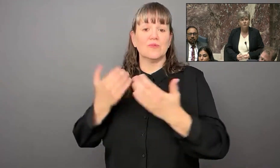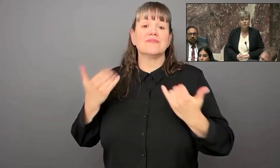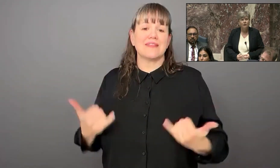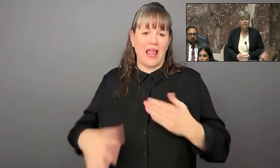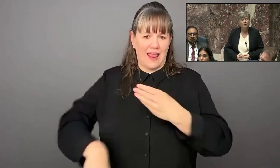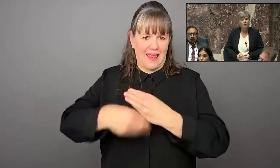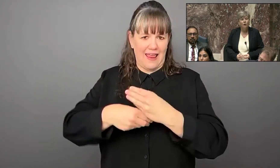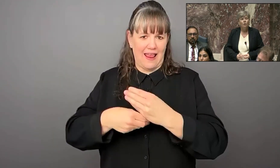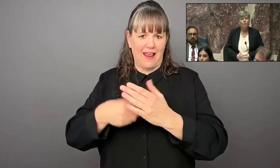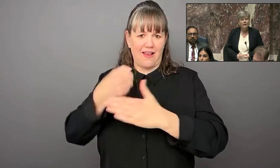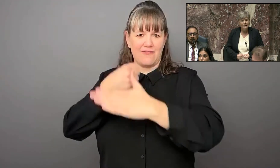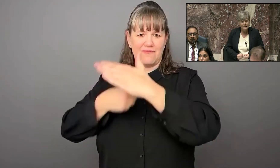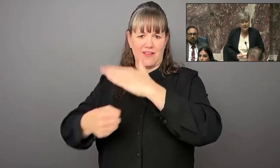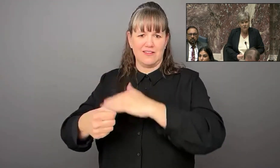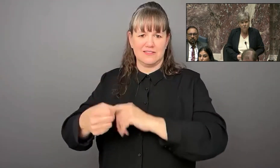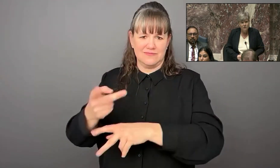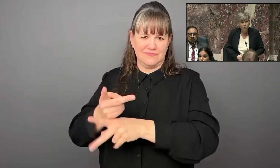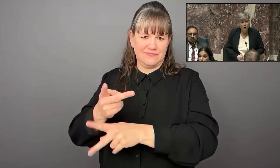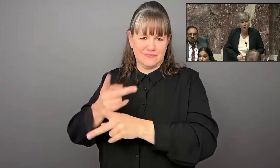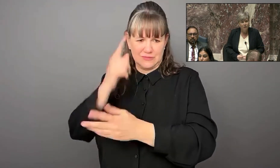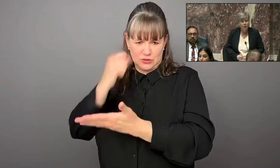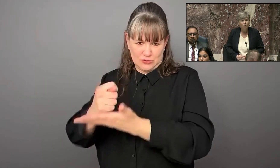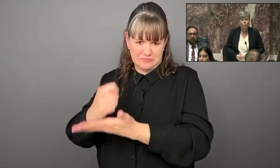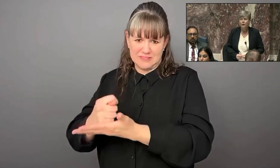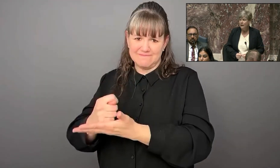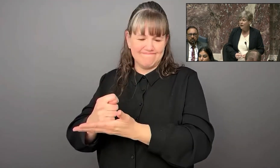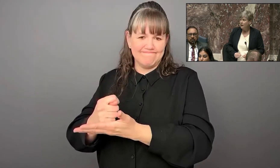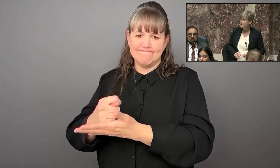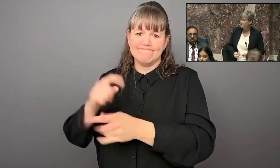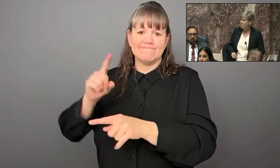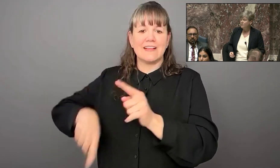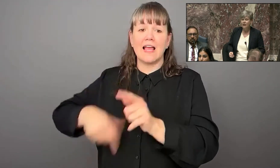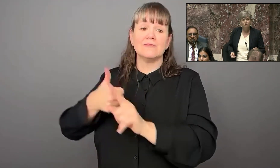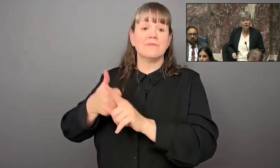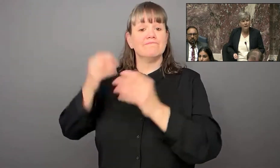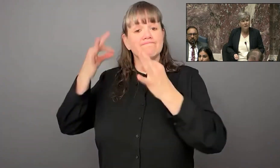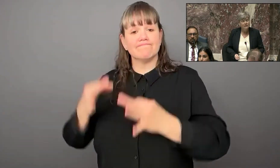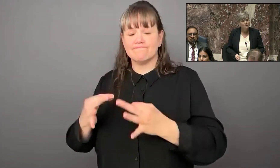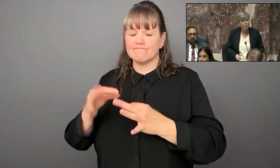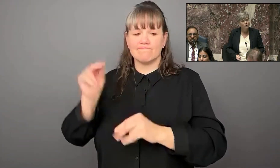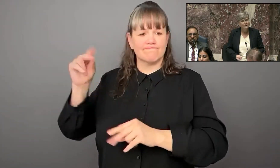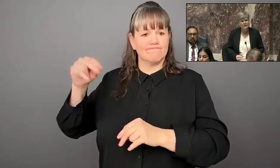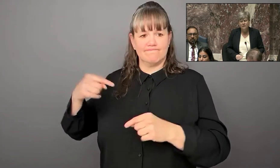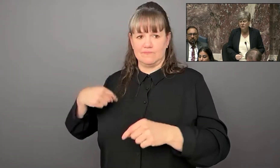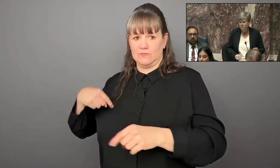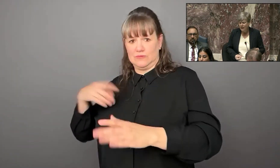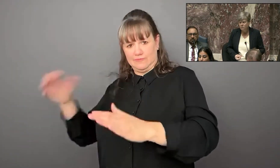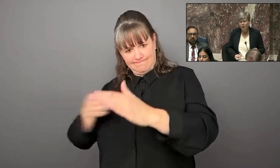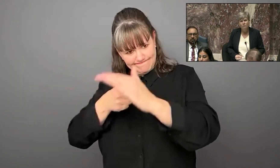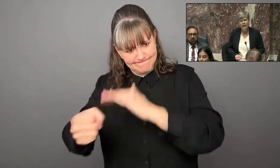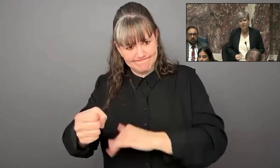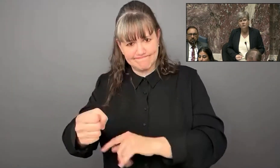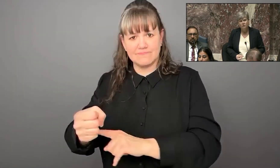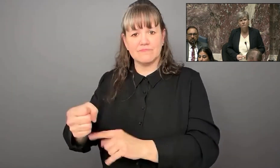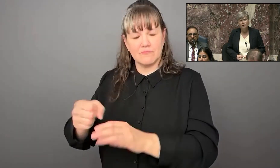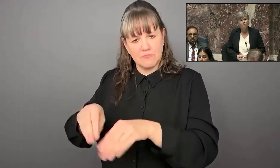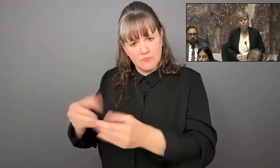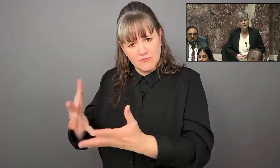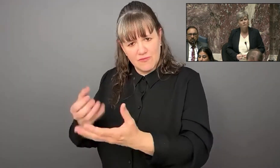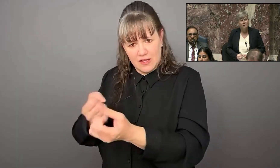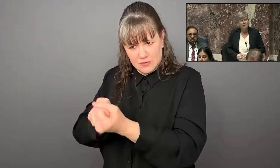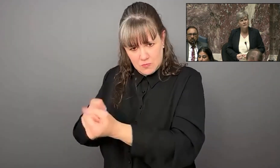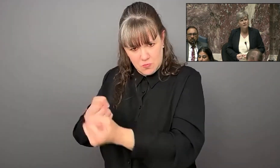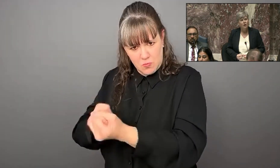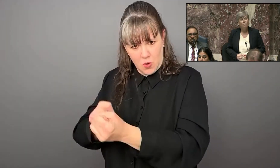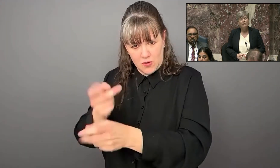Surrey Pretrial. We're going to continue this work. We, as a government, have recognized how important that is to do. That's why we have Dr. Vigo